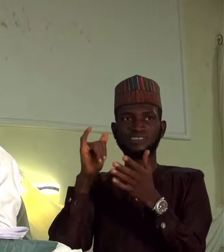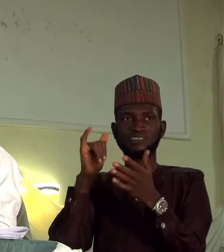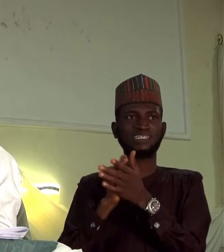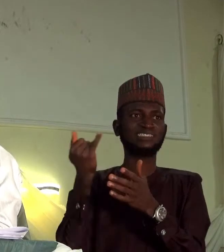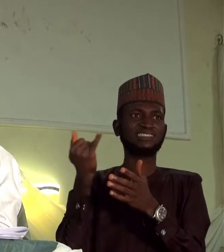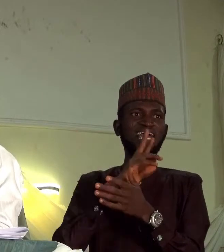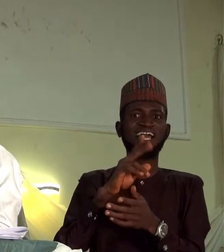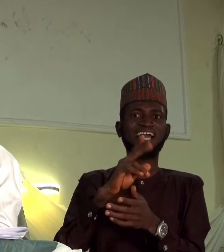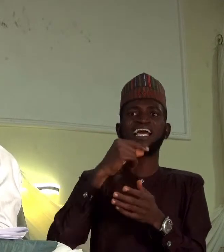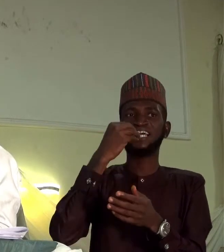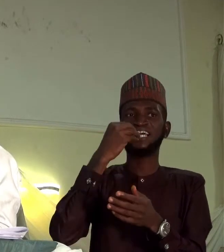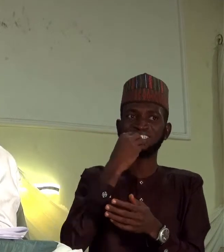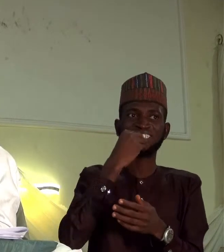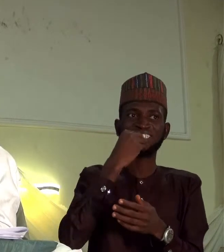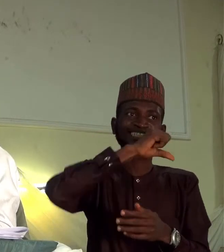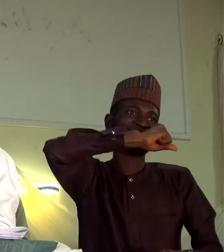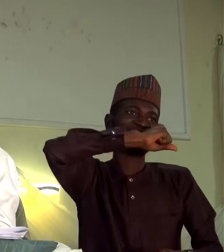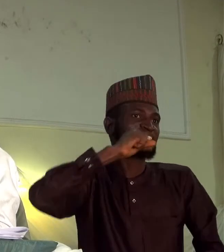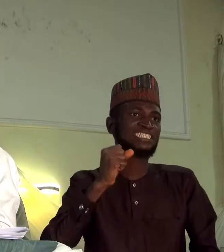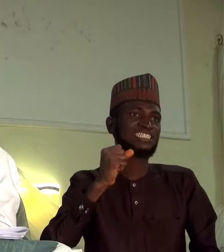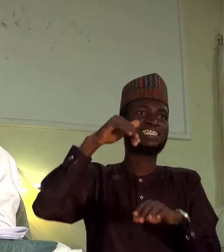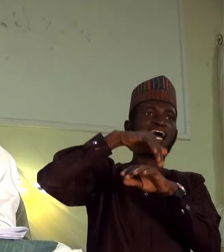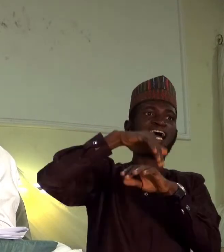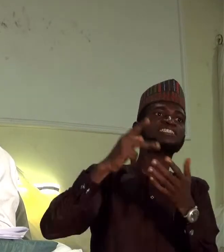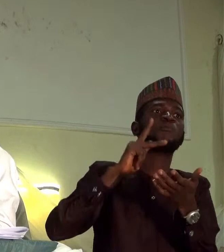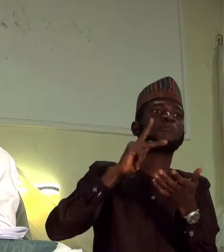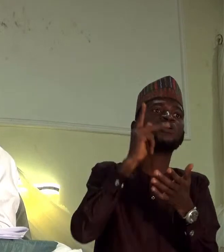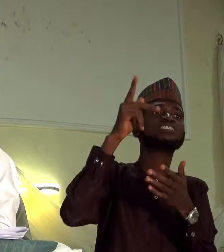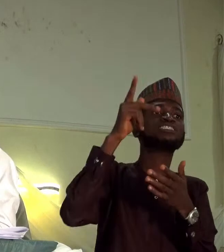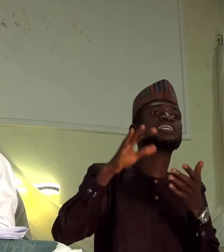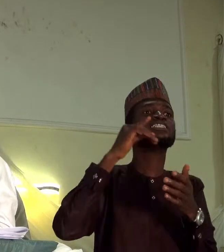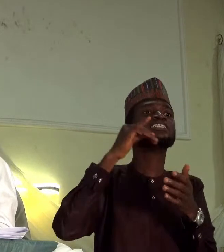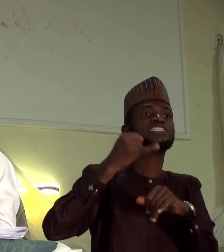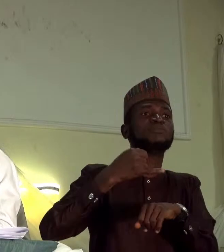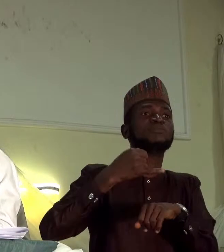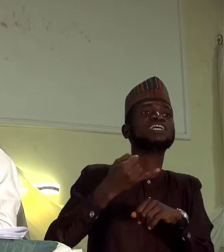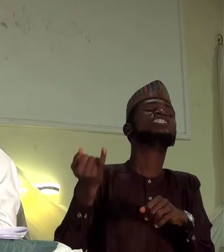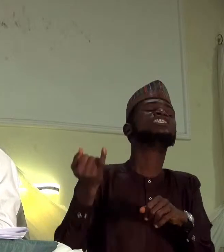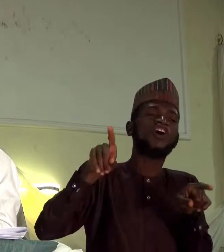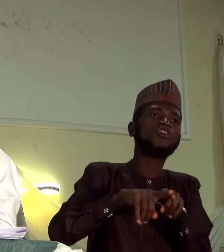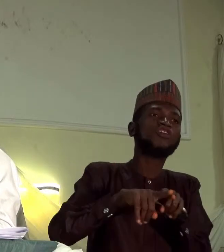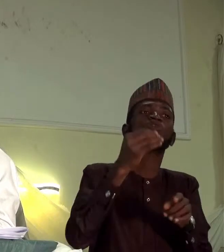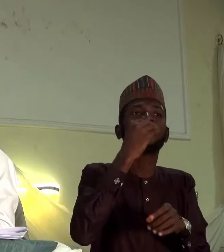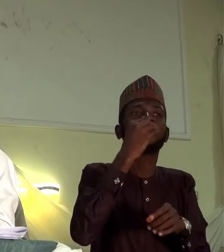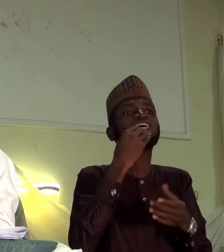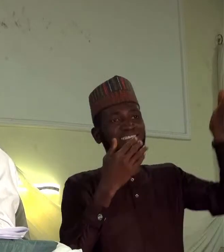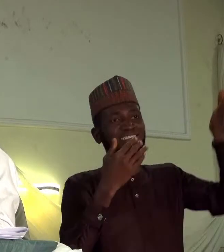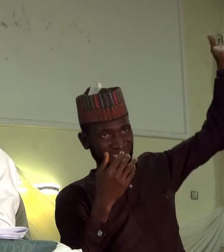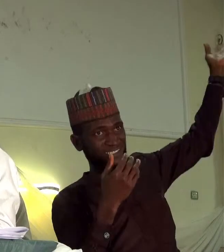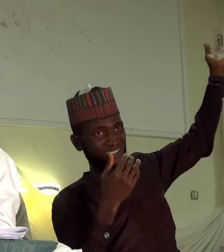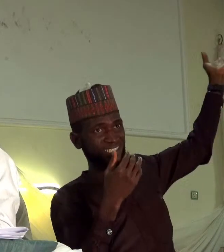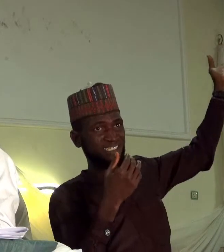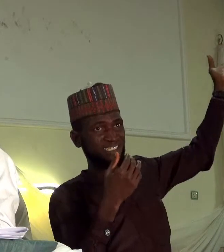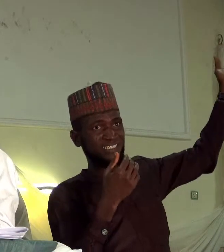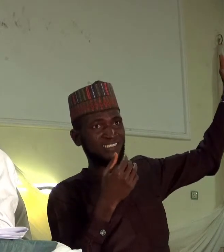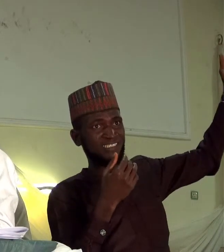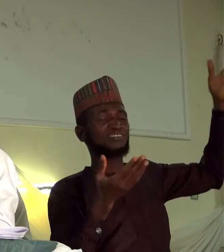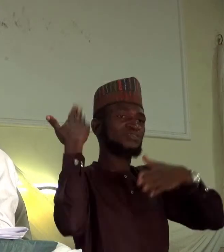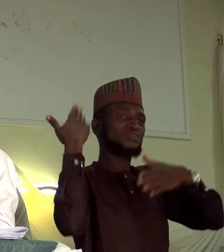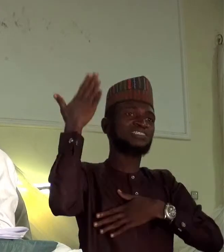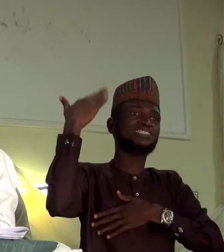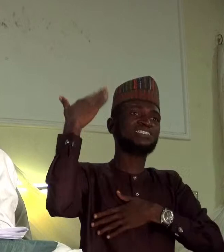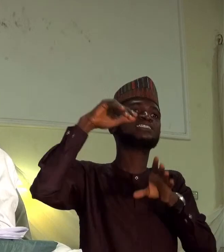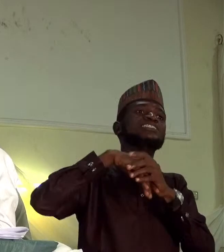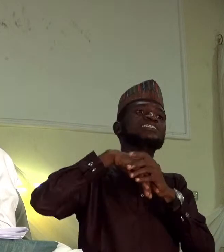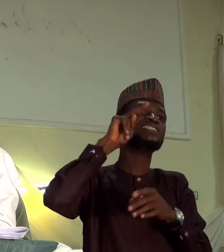le kan pe n le ma je poli ibadan be won je practice teachers college ngba na lohun ni sunday bayi chicken gbogbo